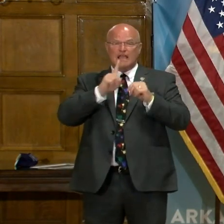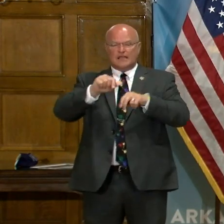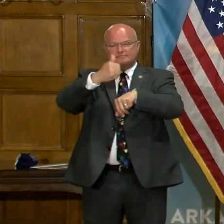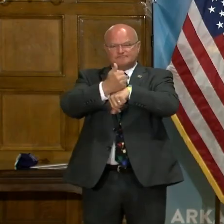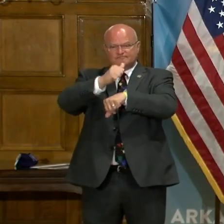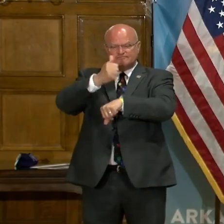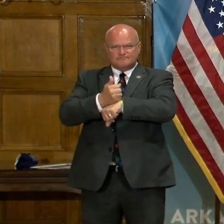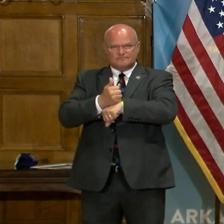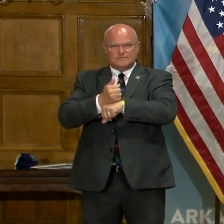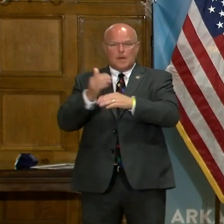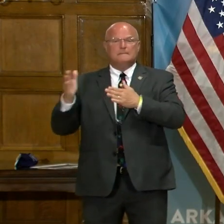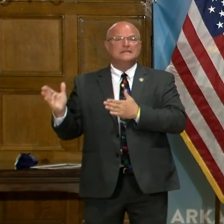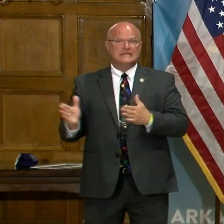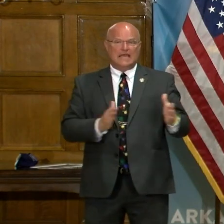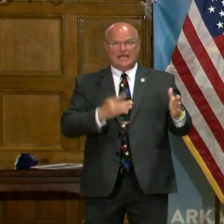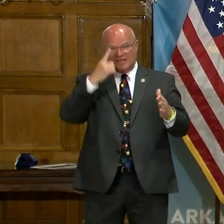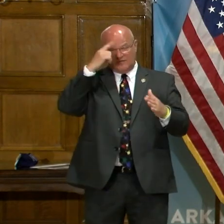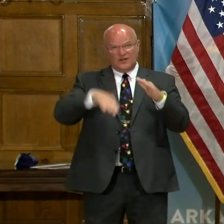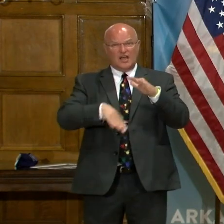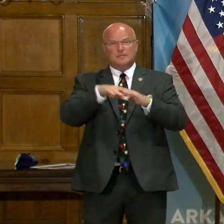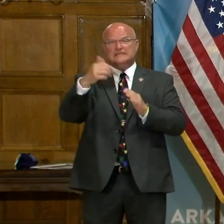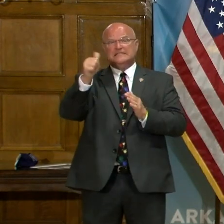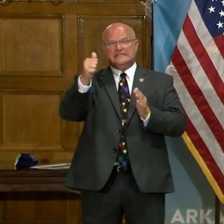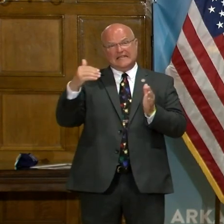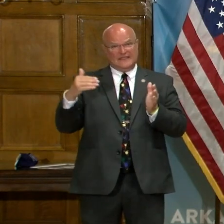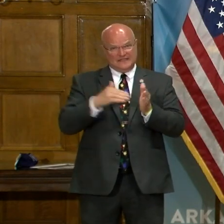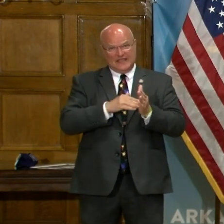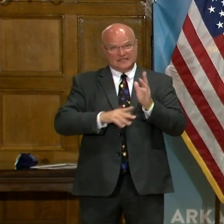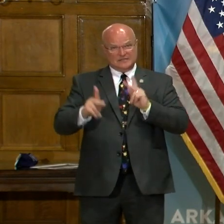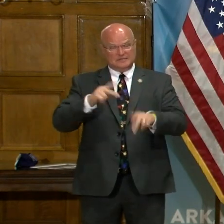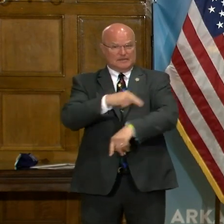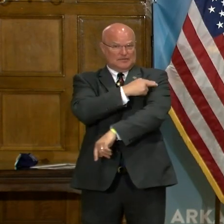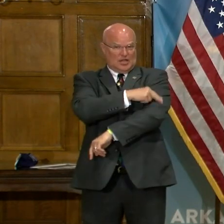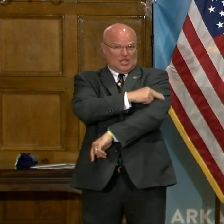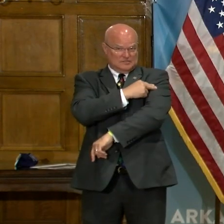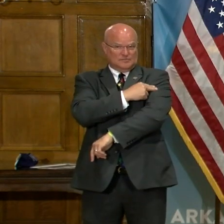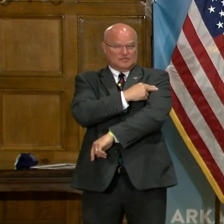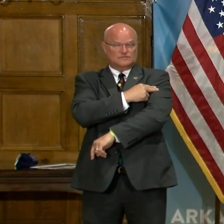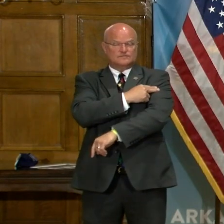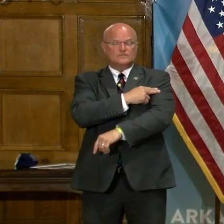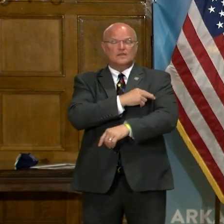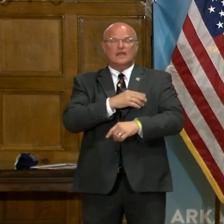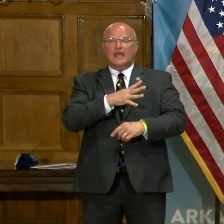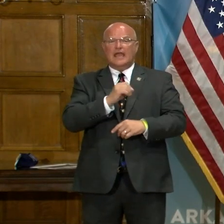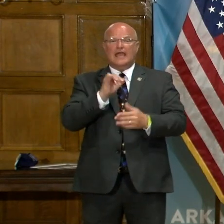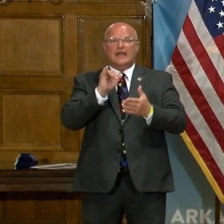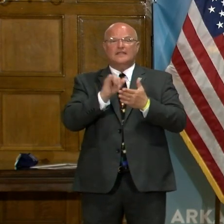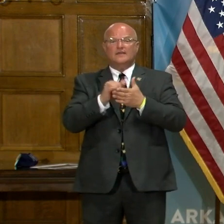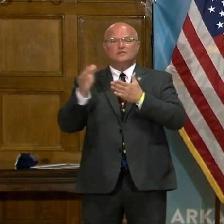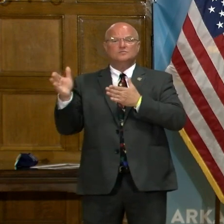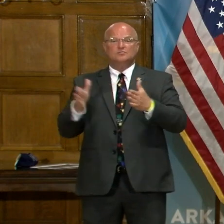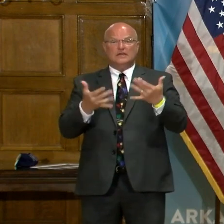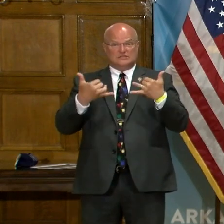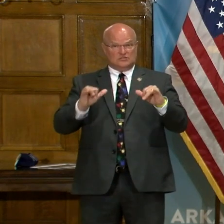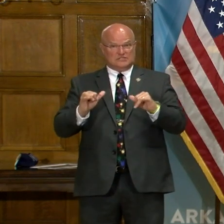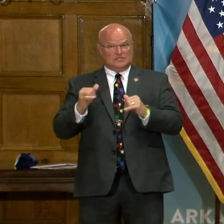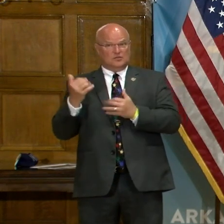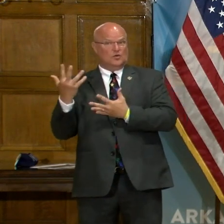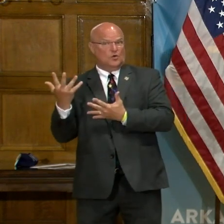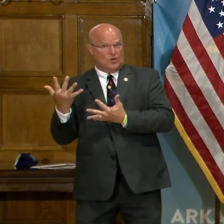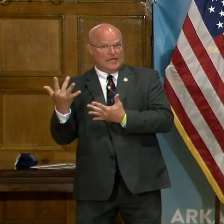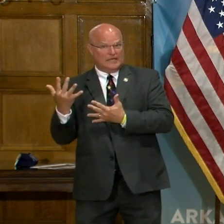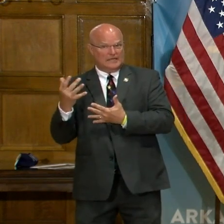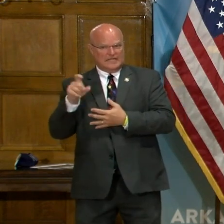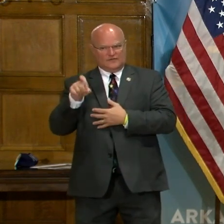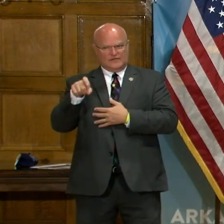in place planning for up to 10,000 patients at one time, and those plans are still ready to go if we